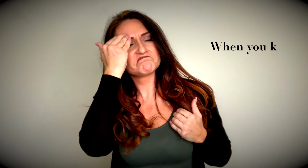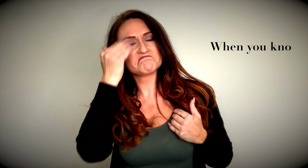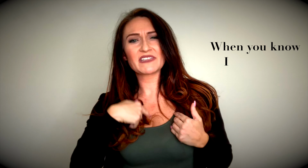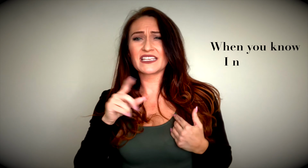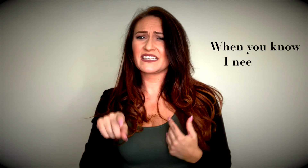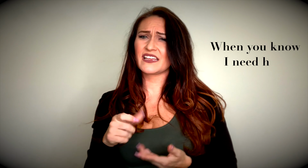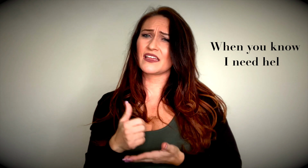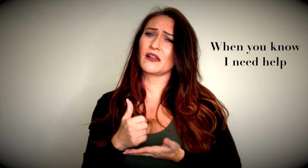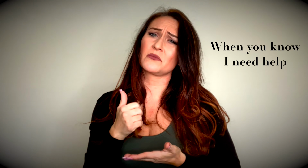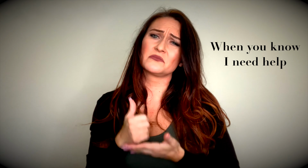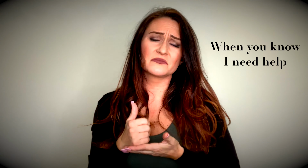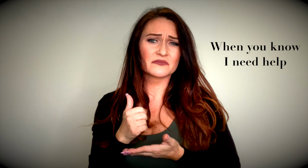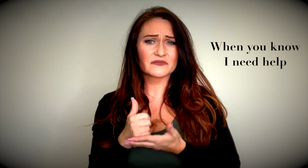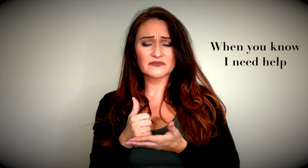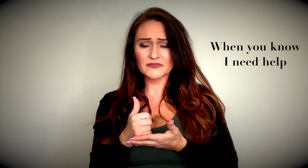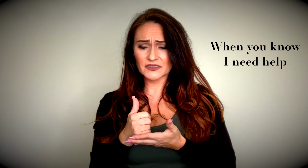when you know I need help.